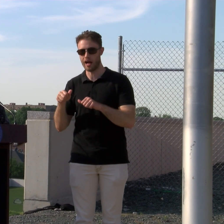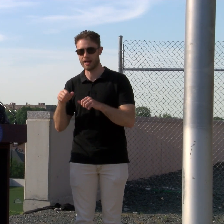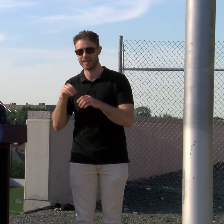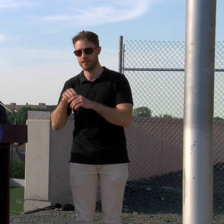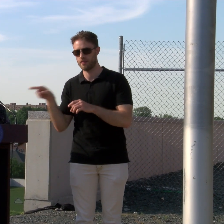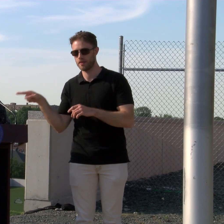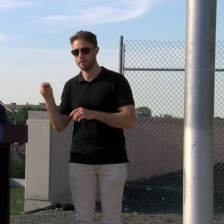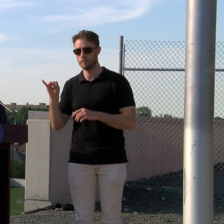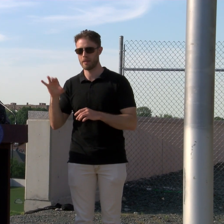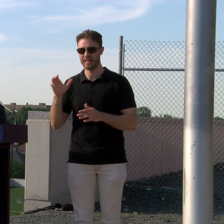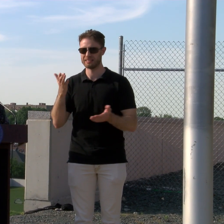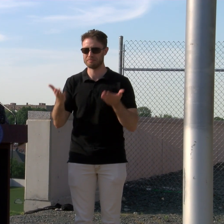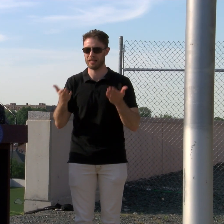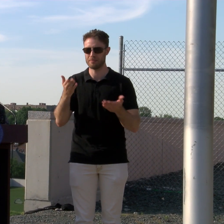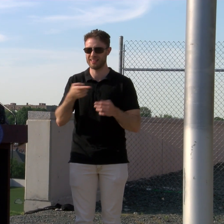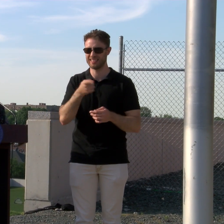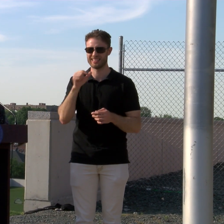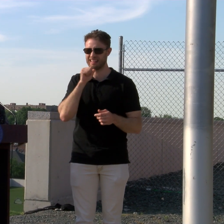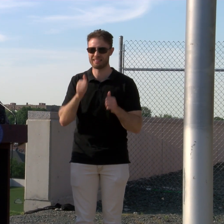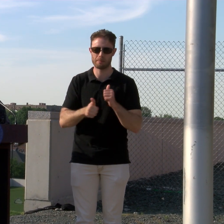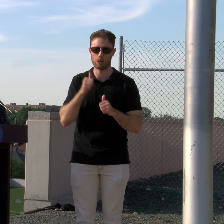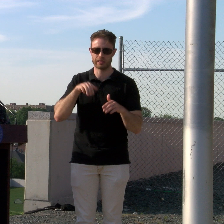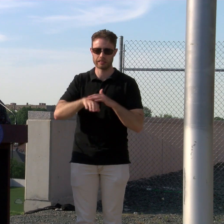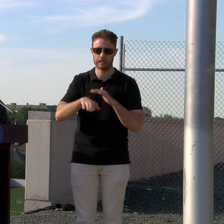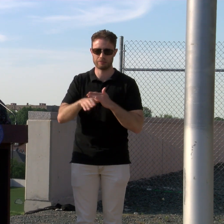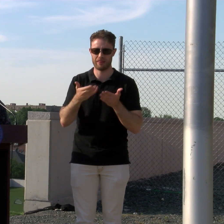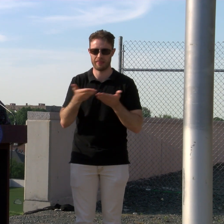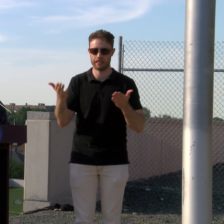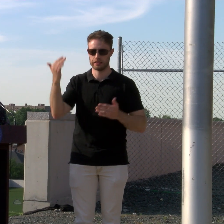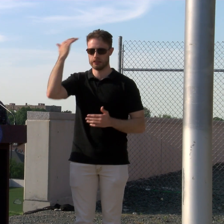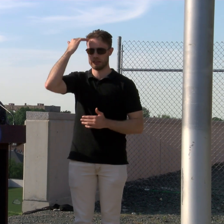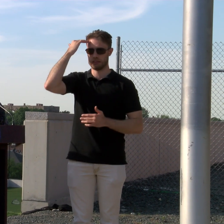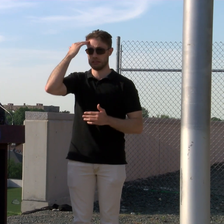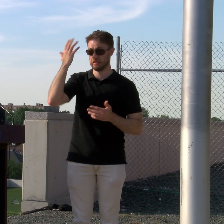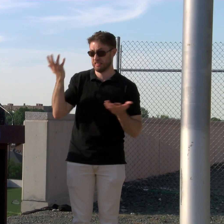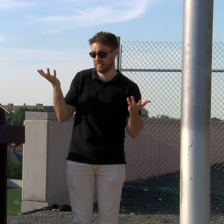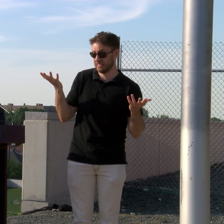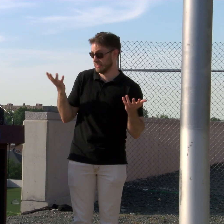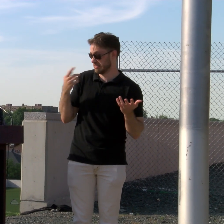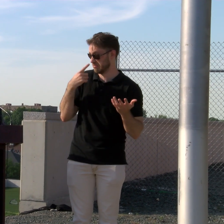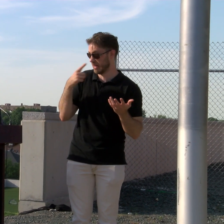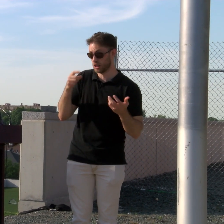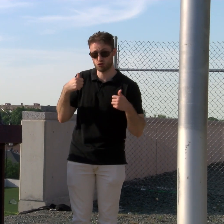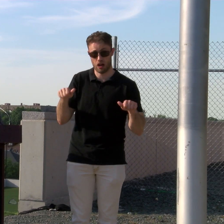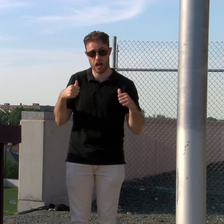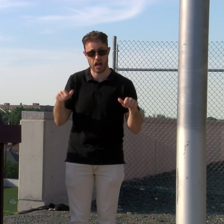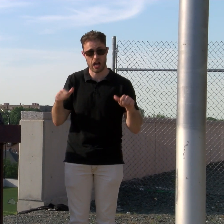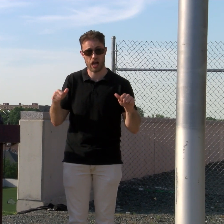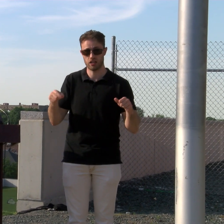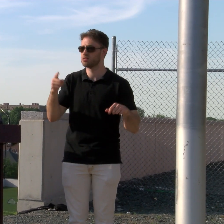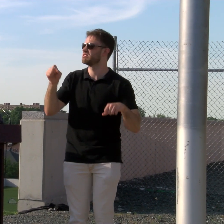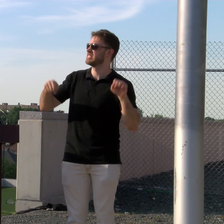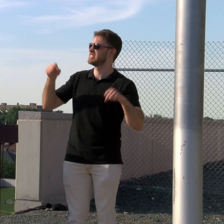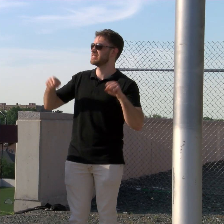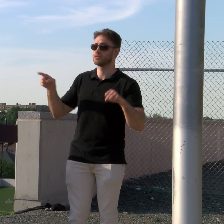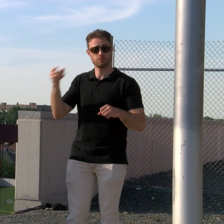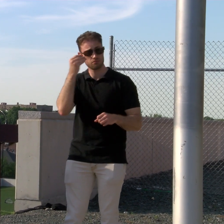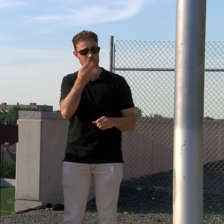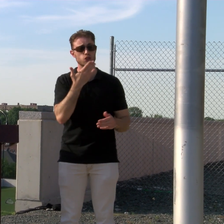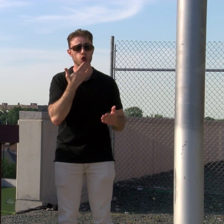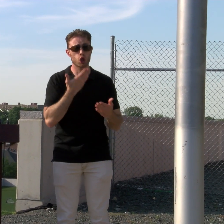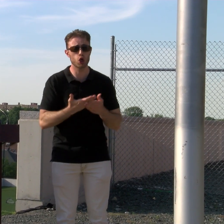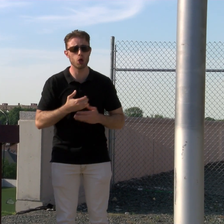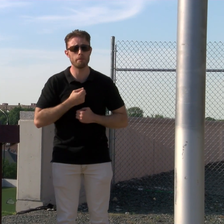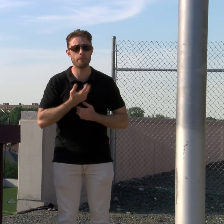that may not be the most accessible thing. Shall we try it? It's a really good poem.